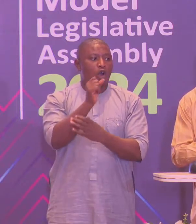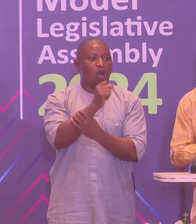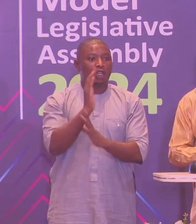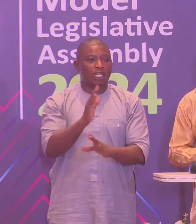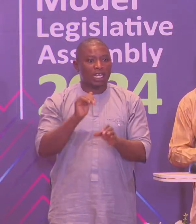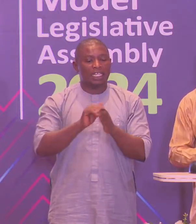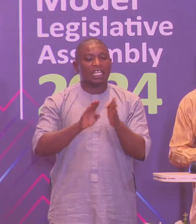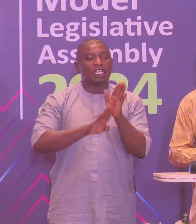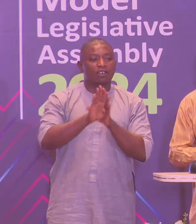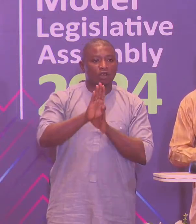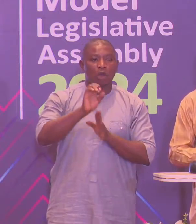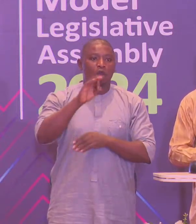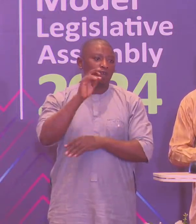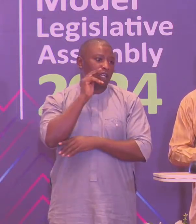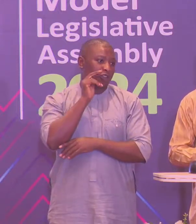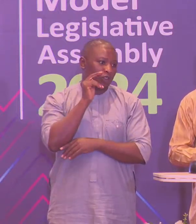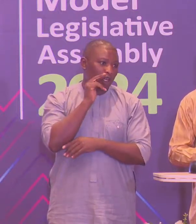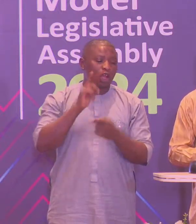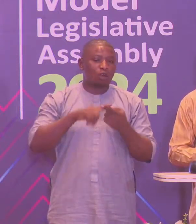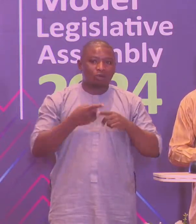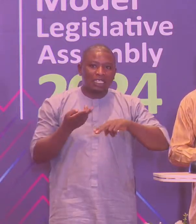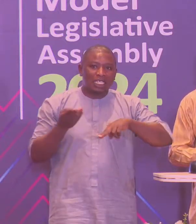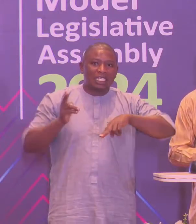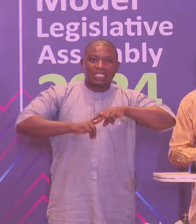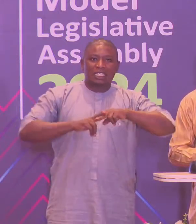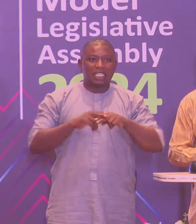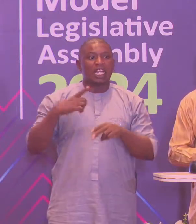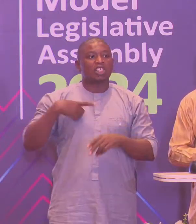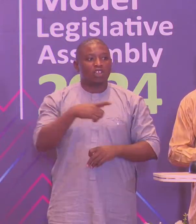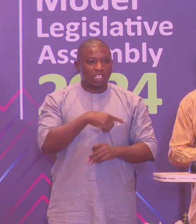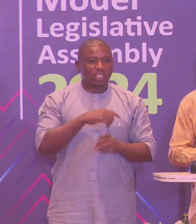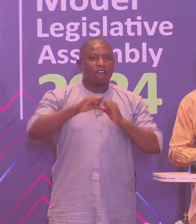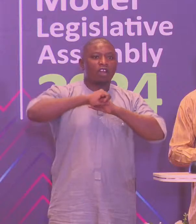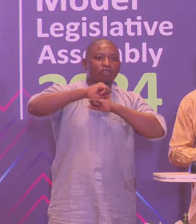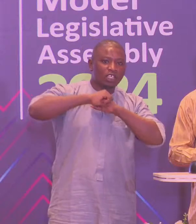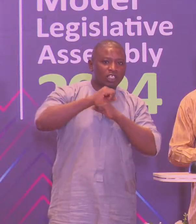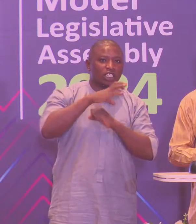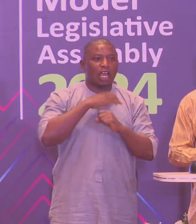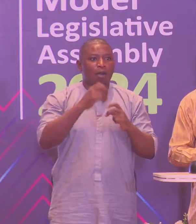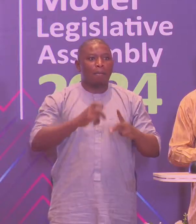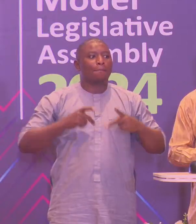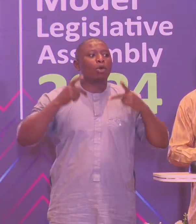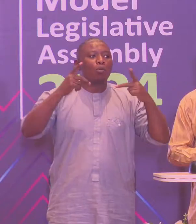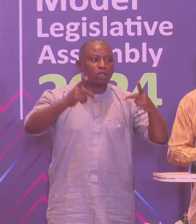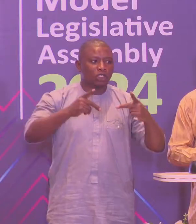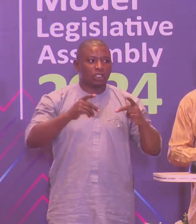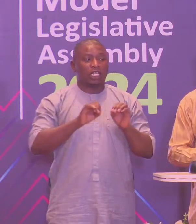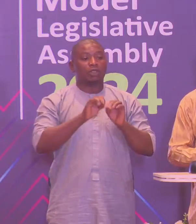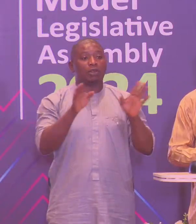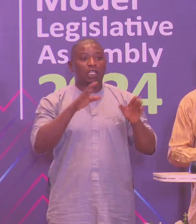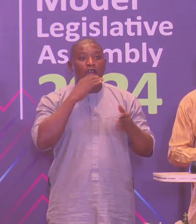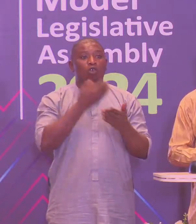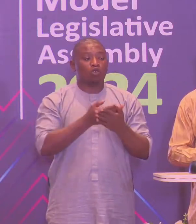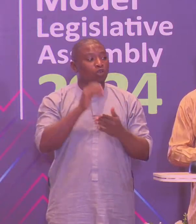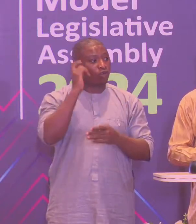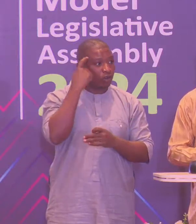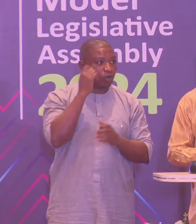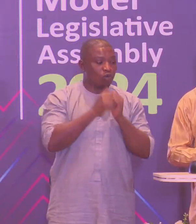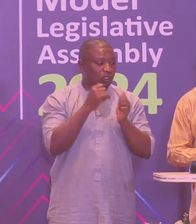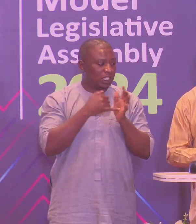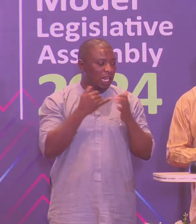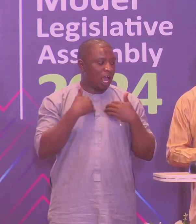development of Nigeria to increase legislative advocacy and promote transparency and good governance, which it has